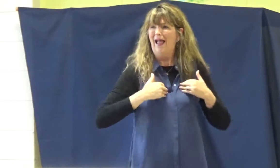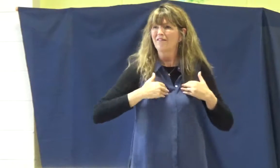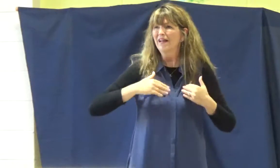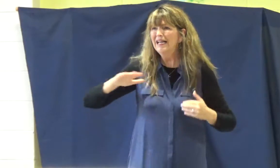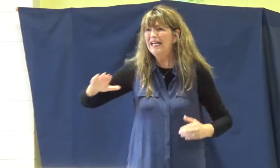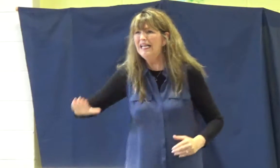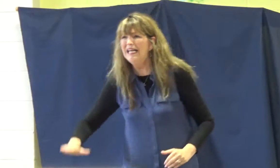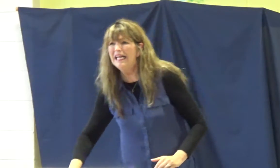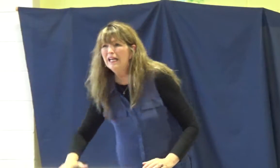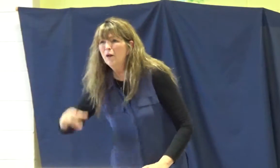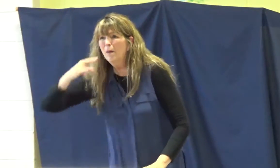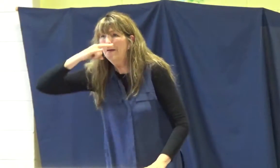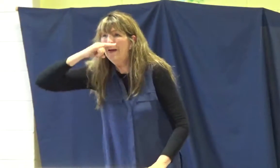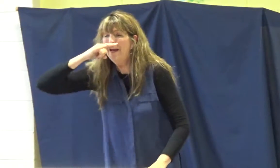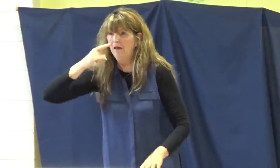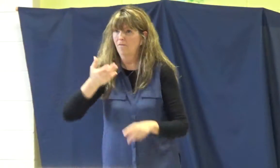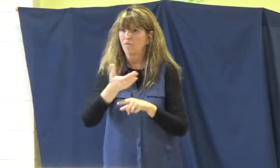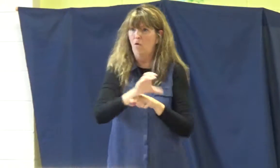And some of the bricks